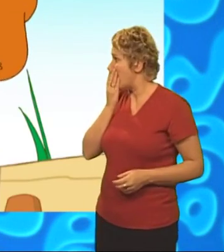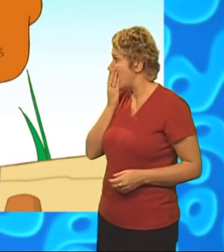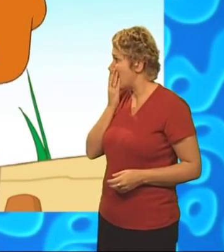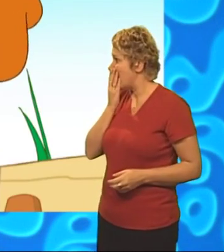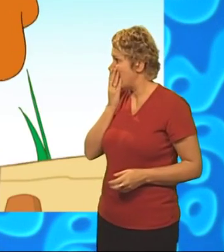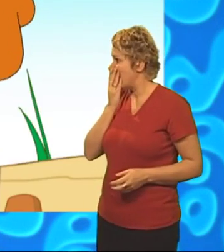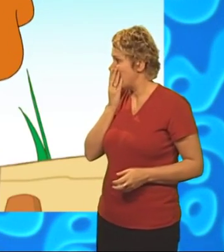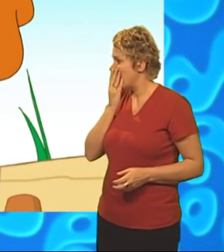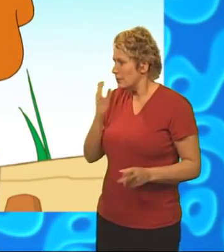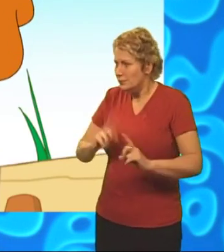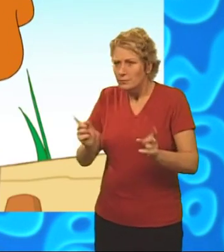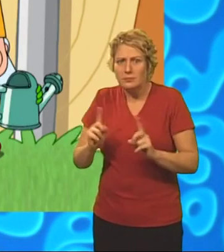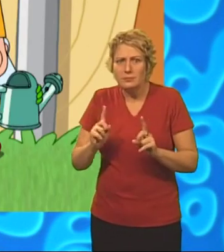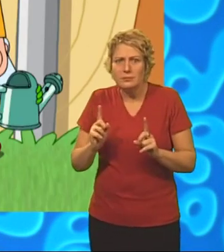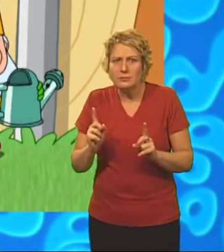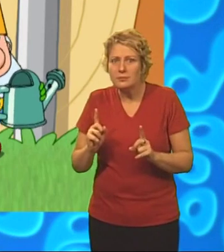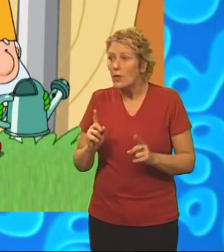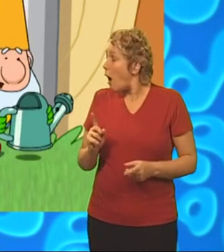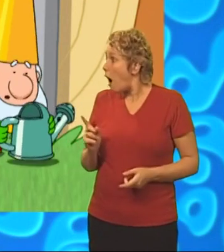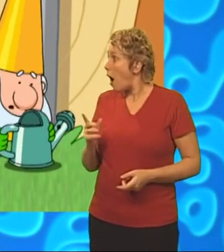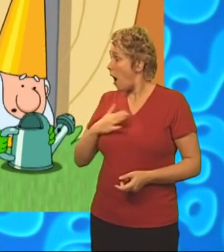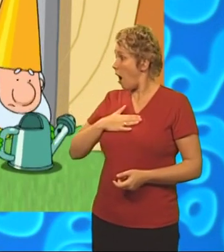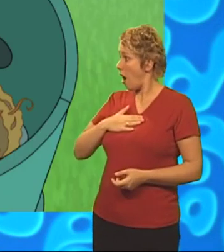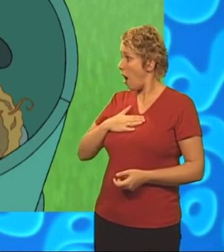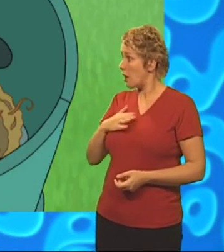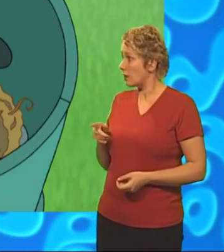Gordon! What's wrong? Oh, my.